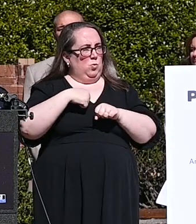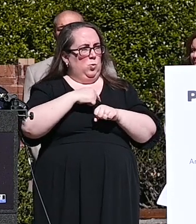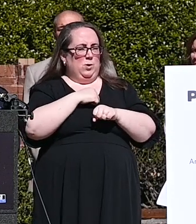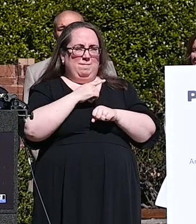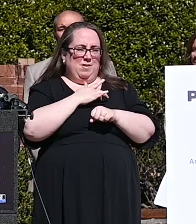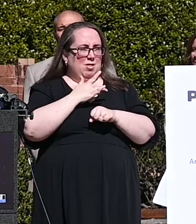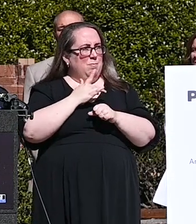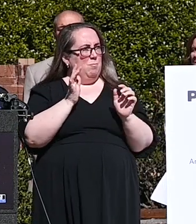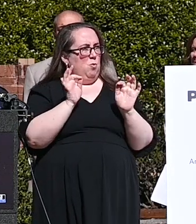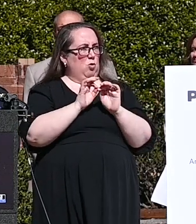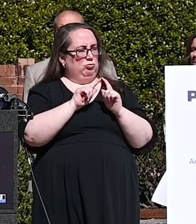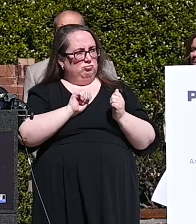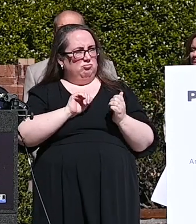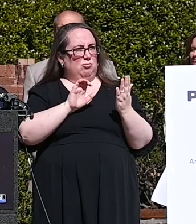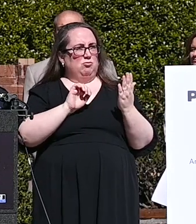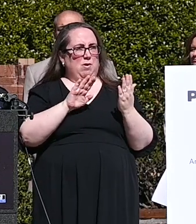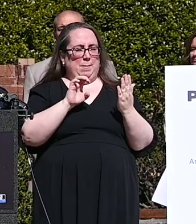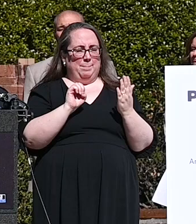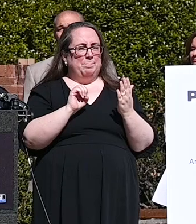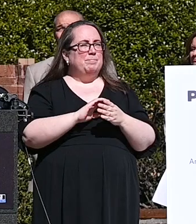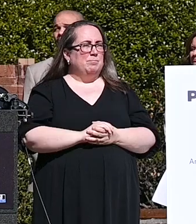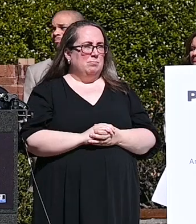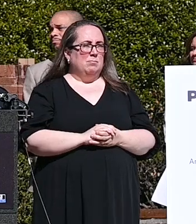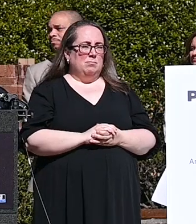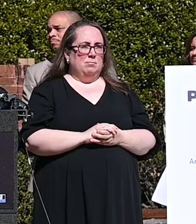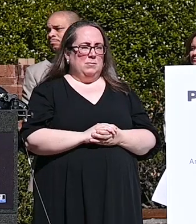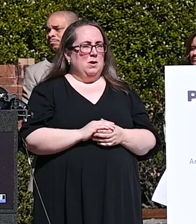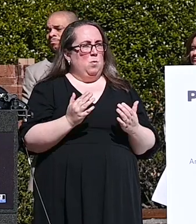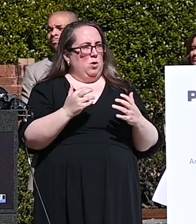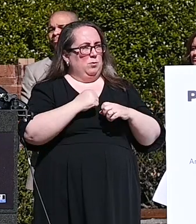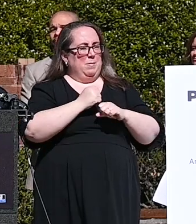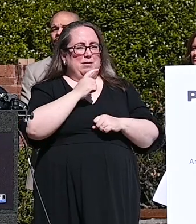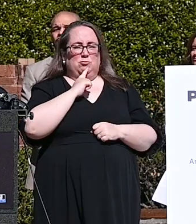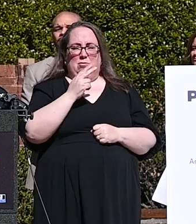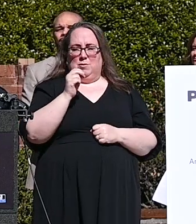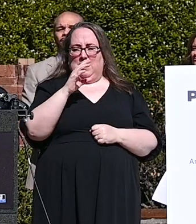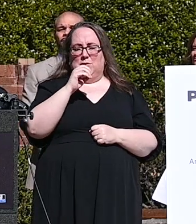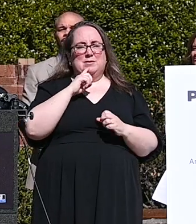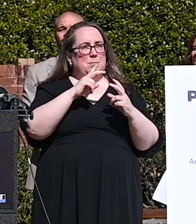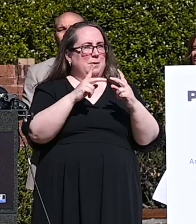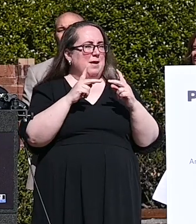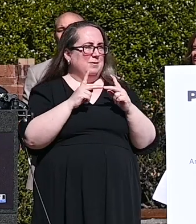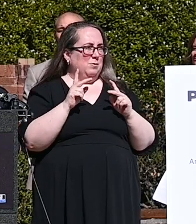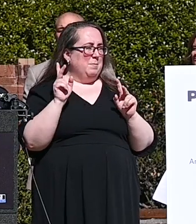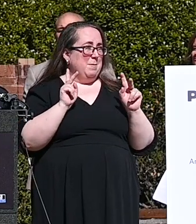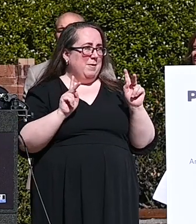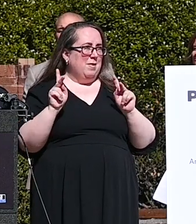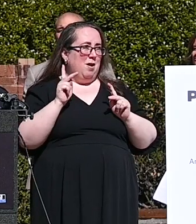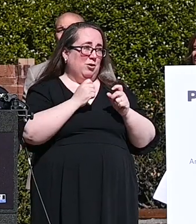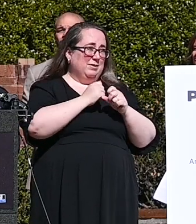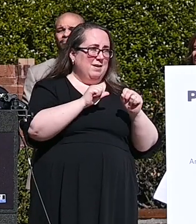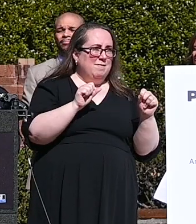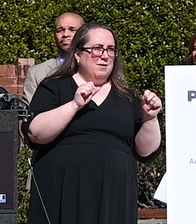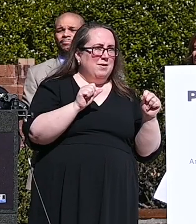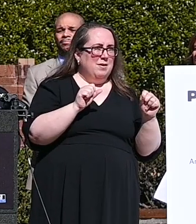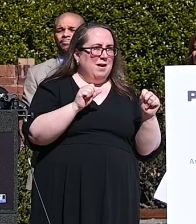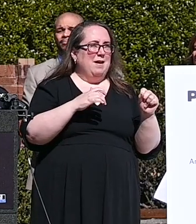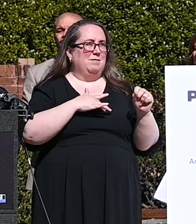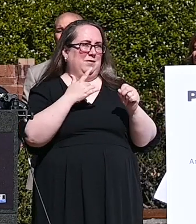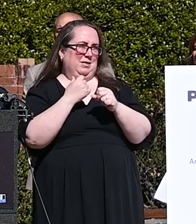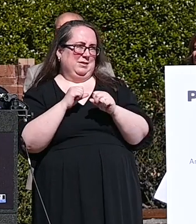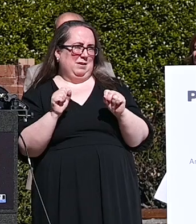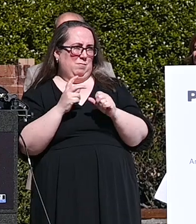crime seriously. We remain dedicated to ensuring Howard County is the place where residents are not only safe, but feel